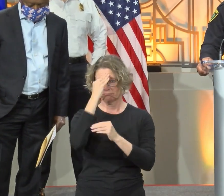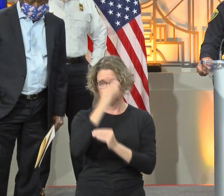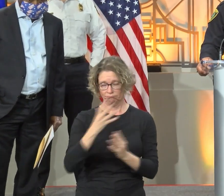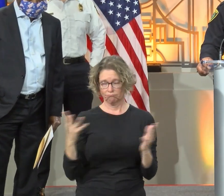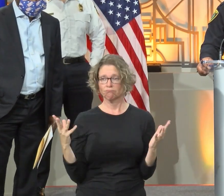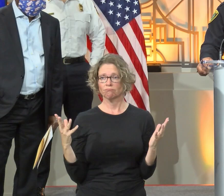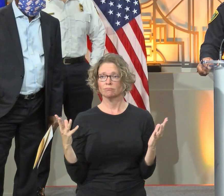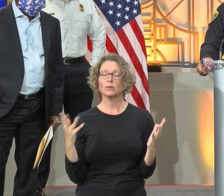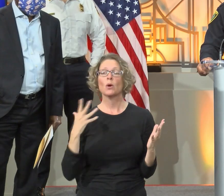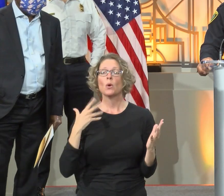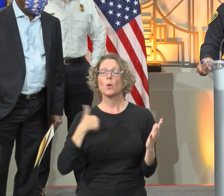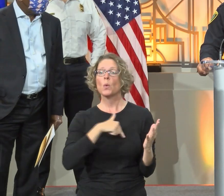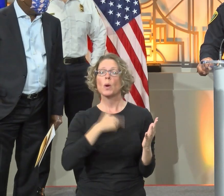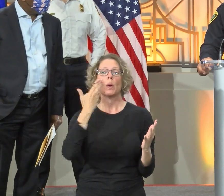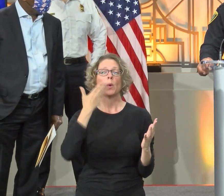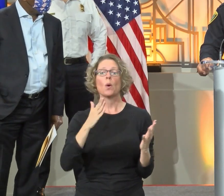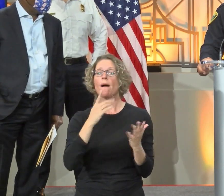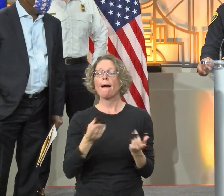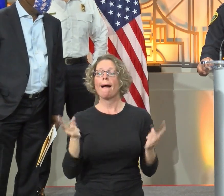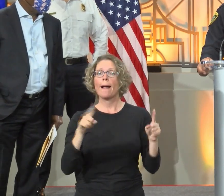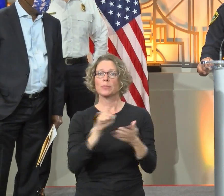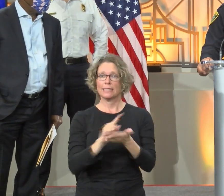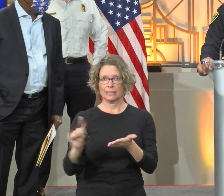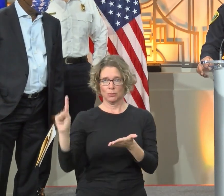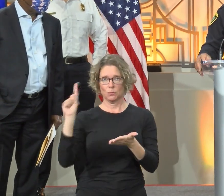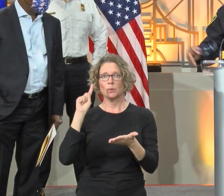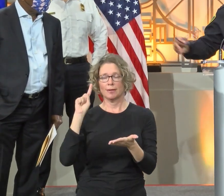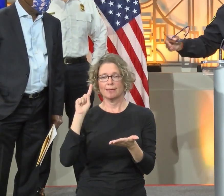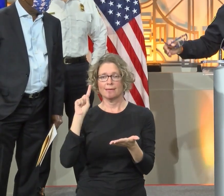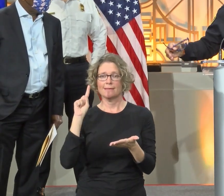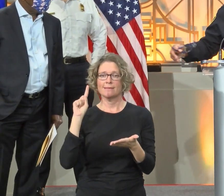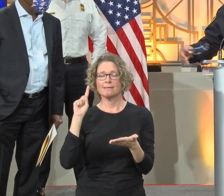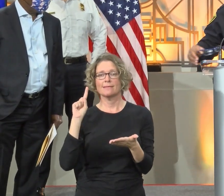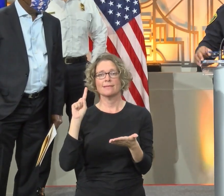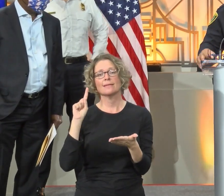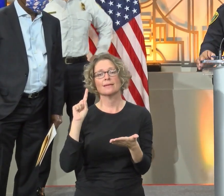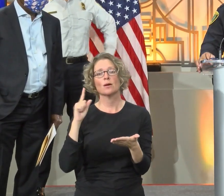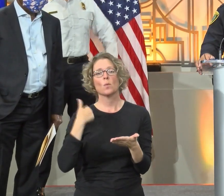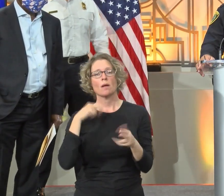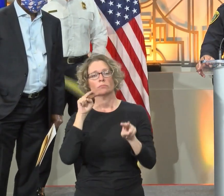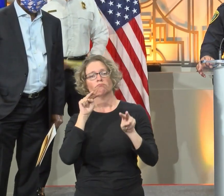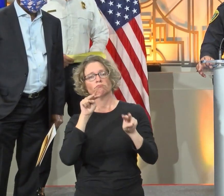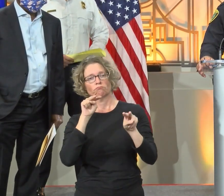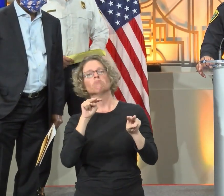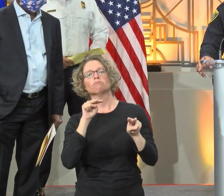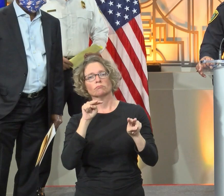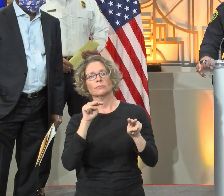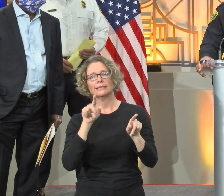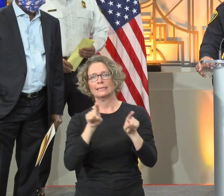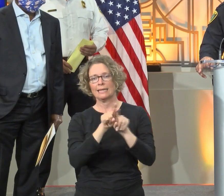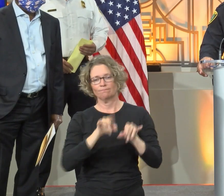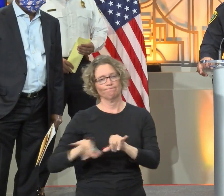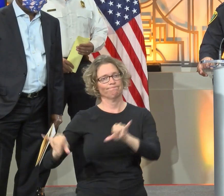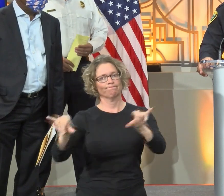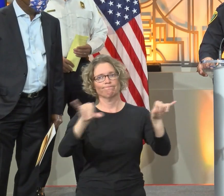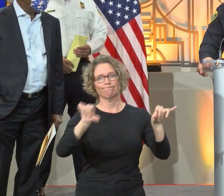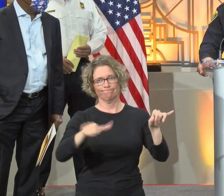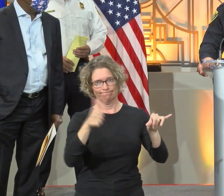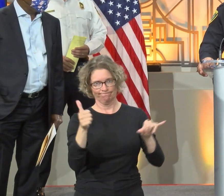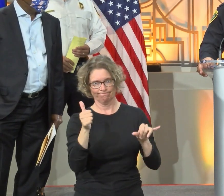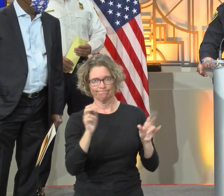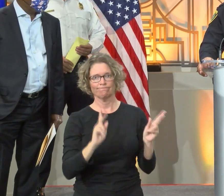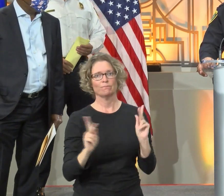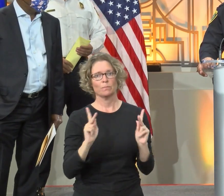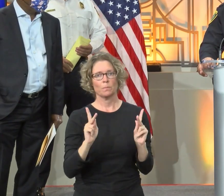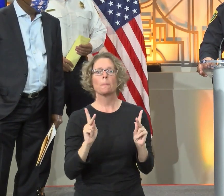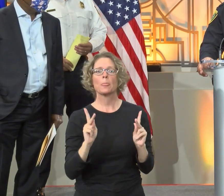that we don't know what will happen next week. We are monitoring with Chief Buenik and everyone else. But we have talked to our federal